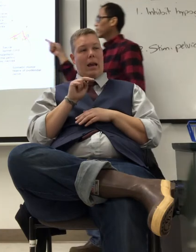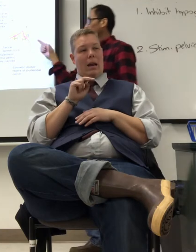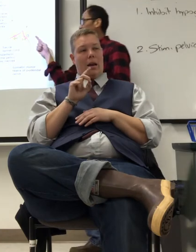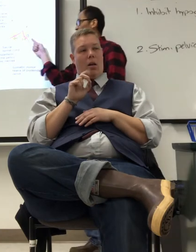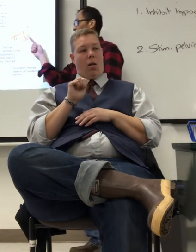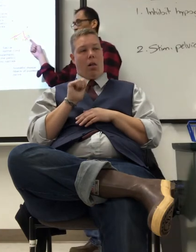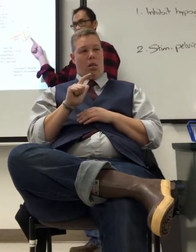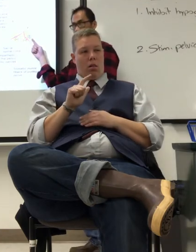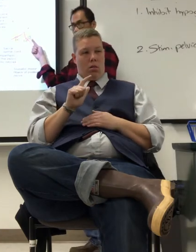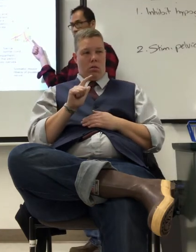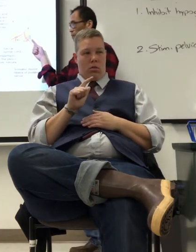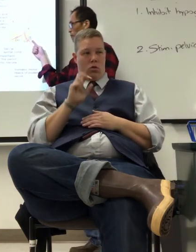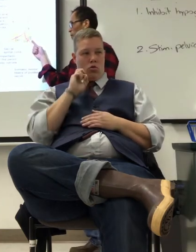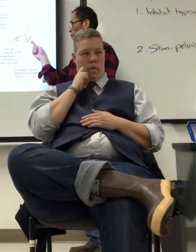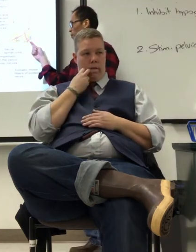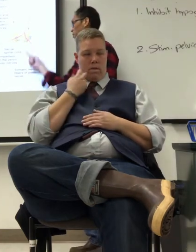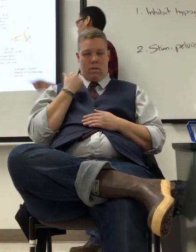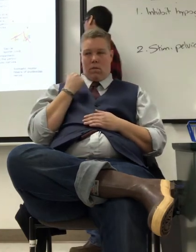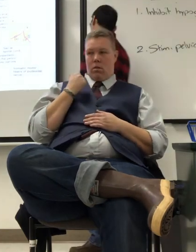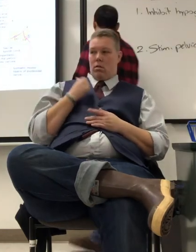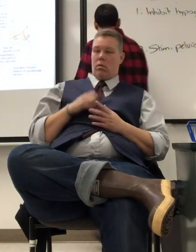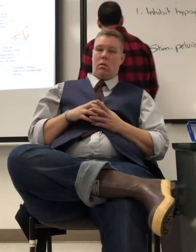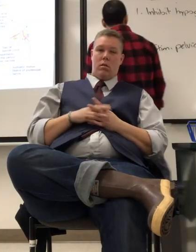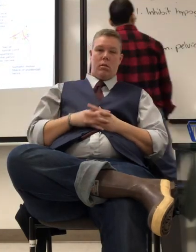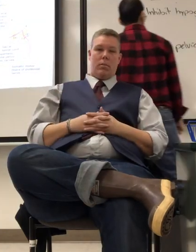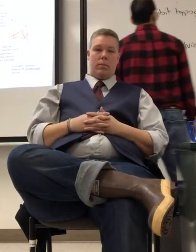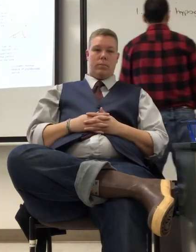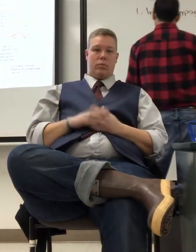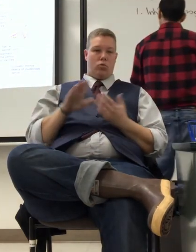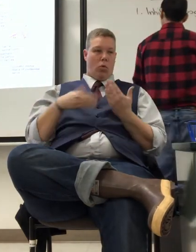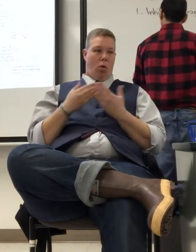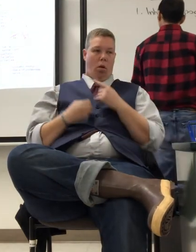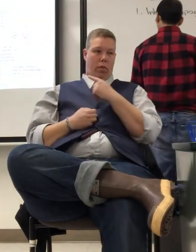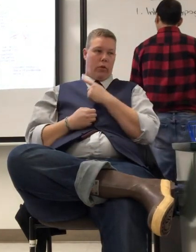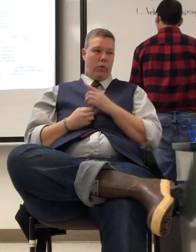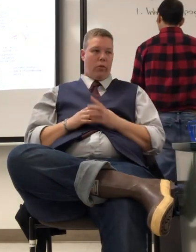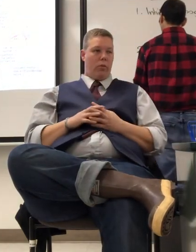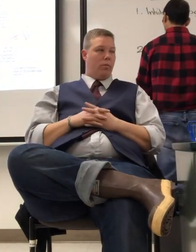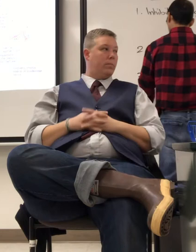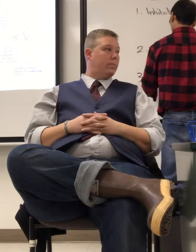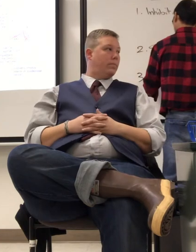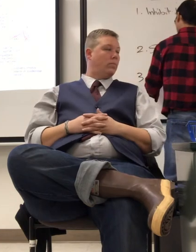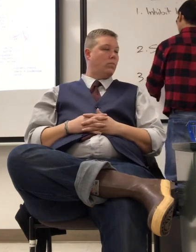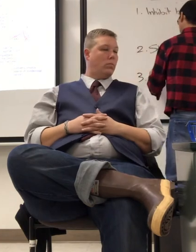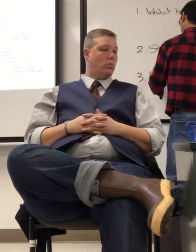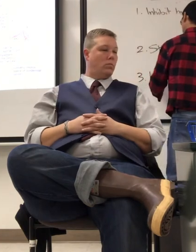there on the figure. So I'll list it here.